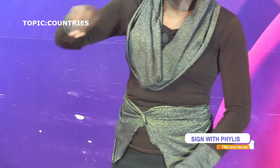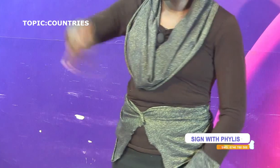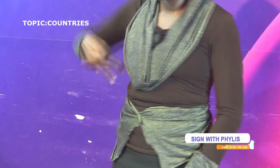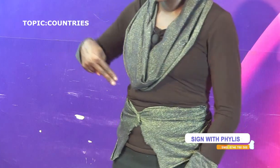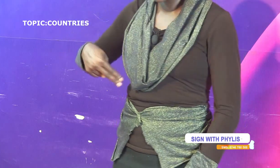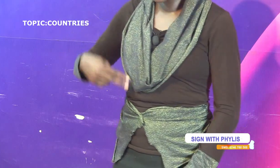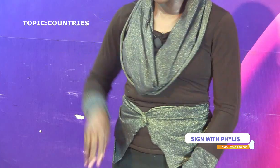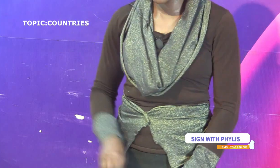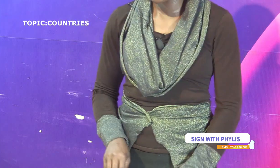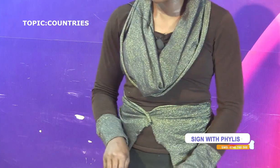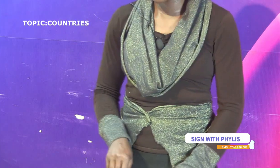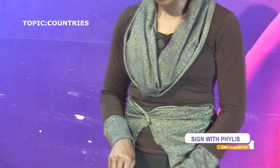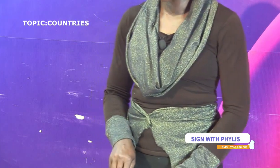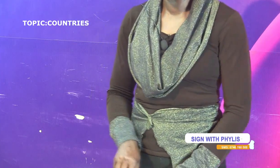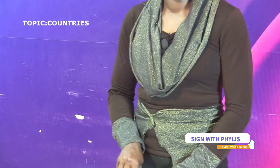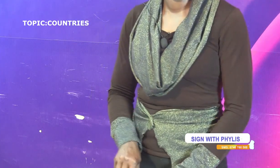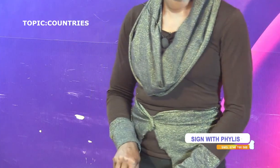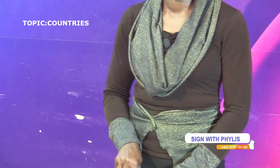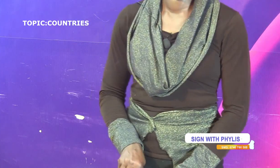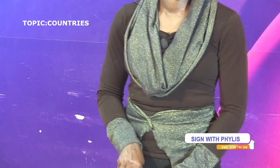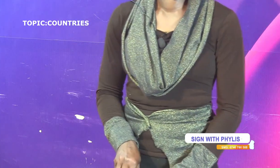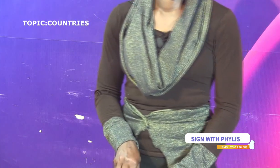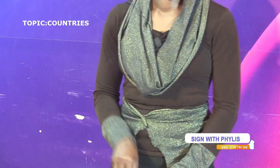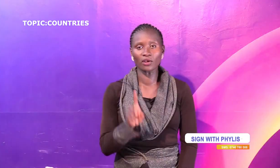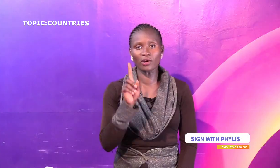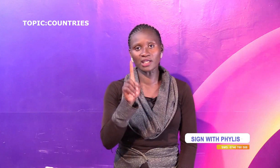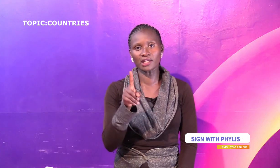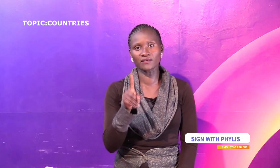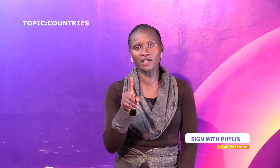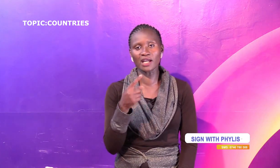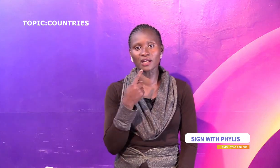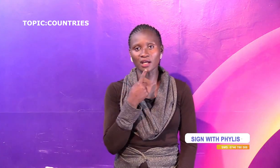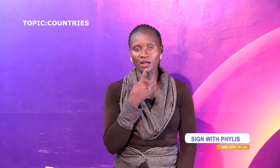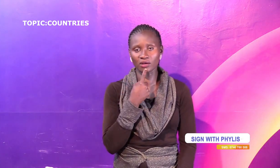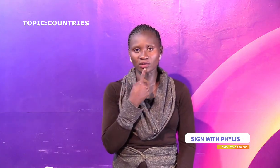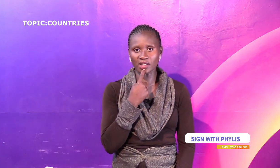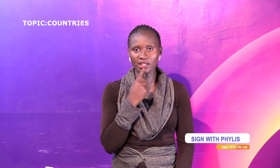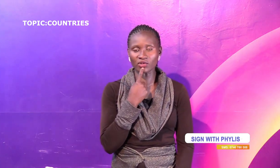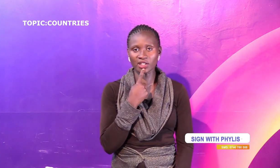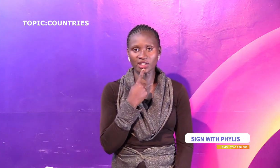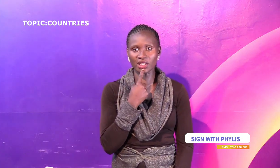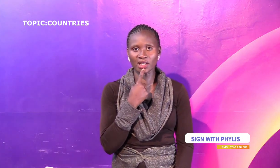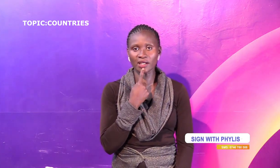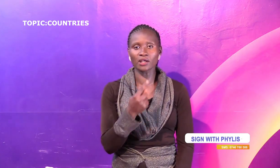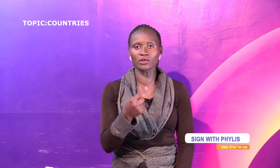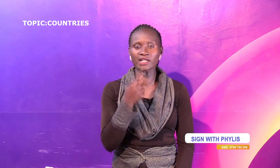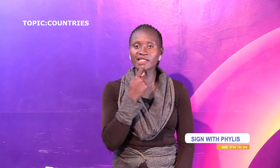Denmark. And then also have Finland. Using your index finger, just here on your chin here, you just tap it